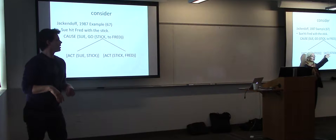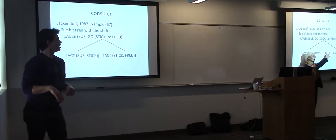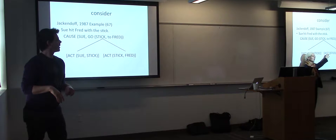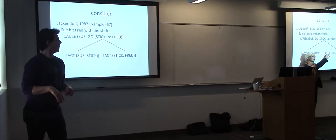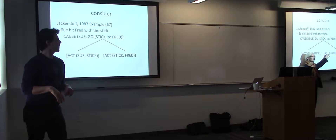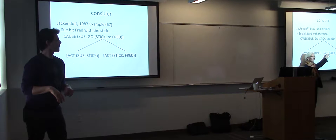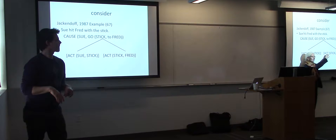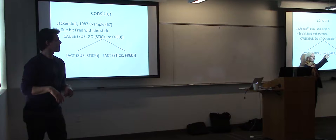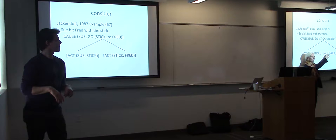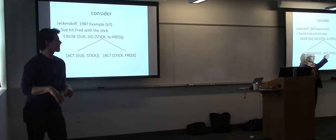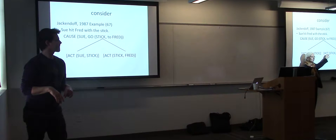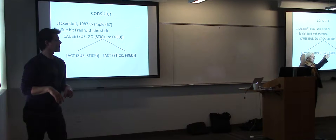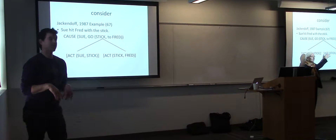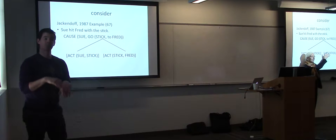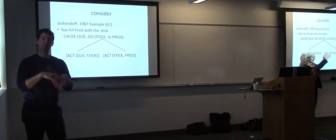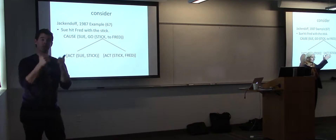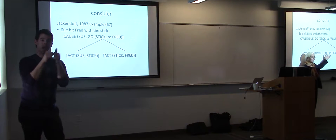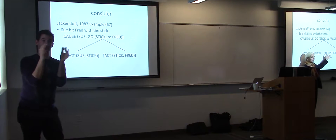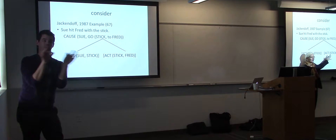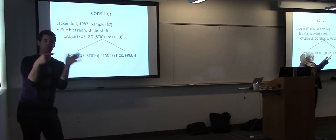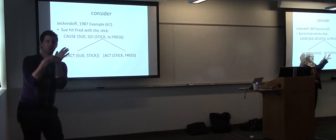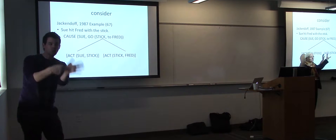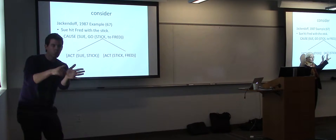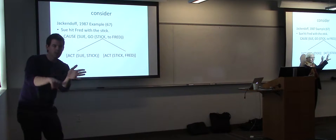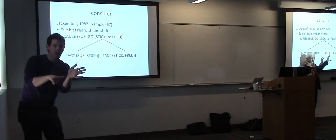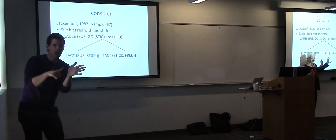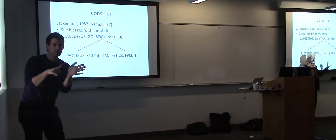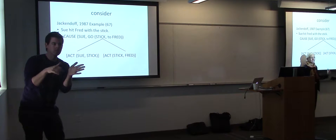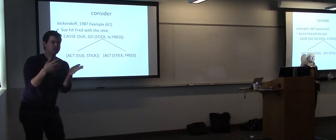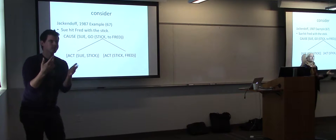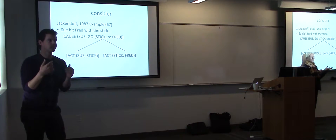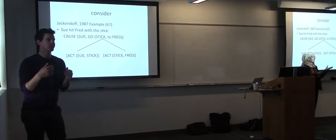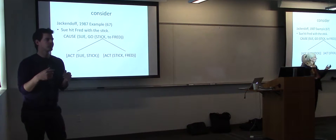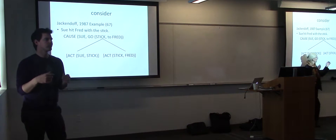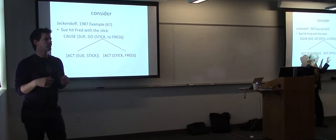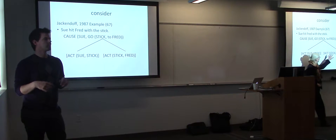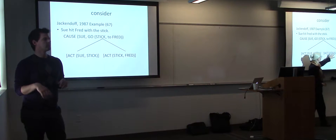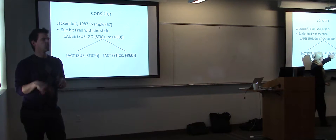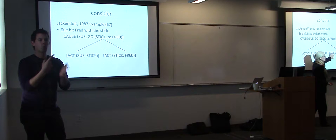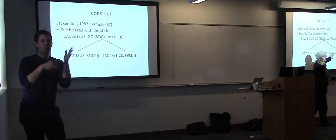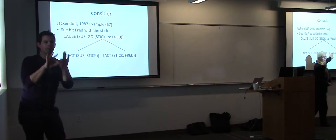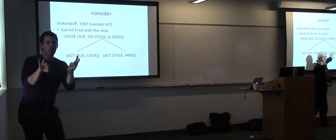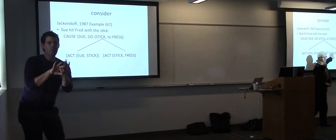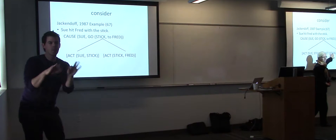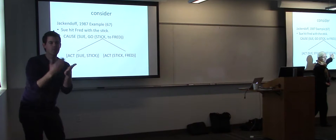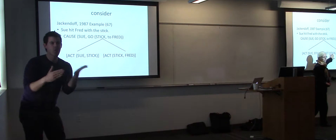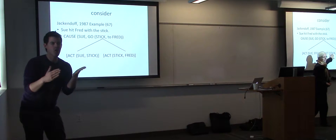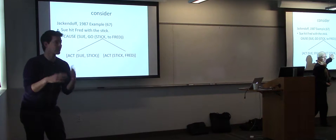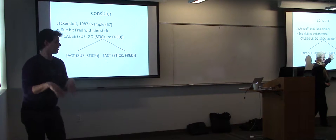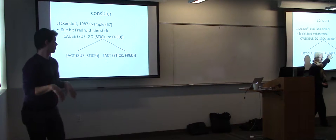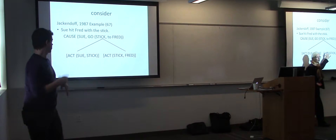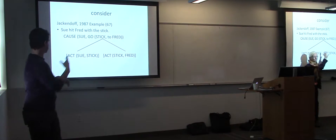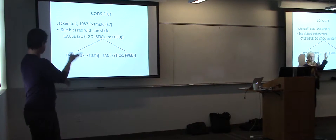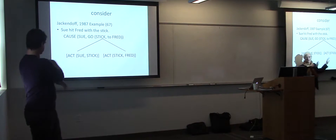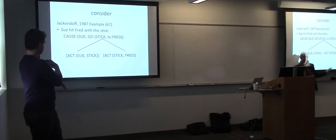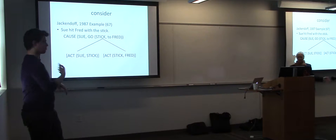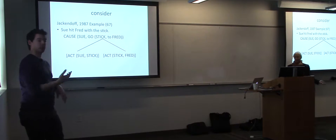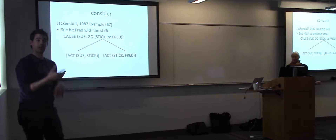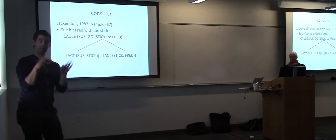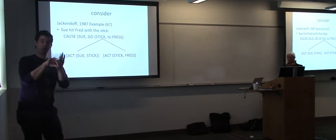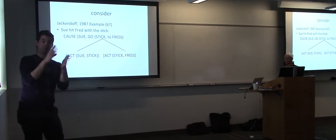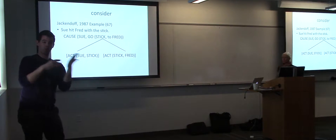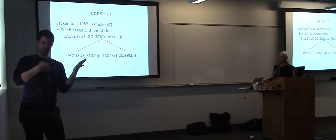or prioritize or emphasize or bring to bear one part of this predicate over the